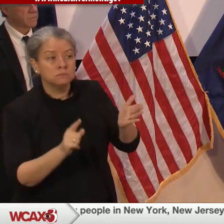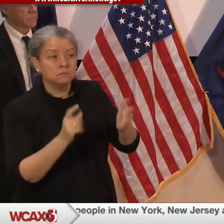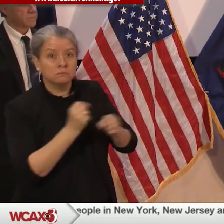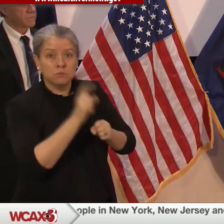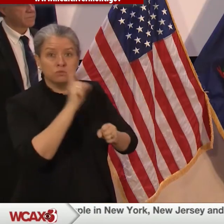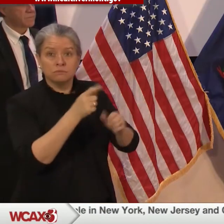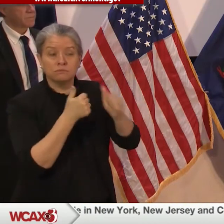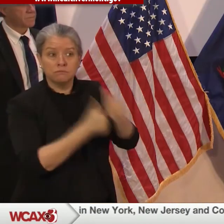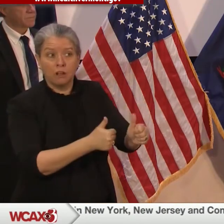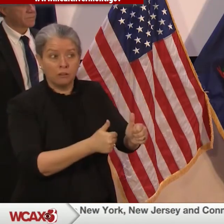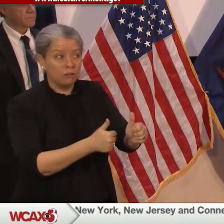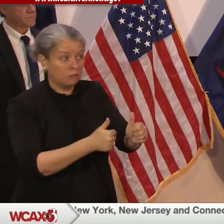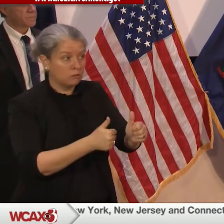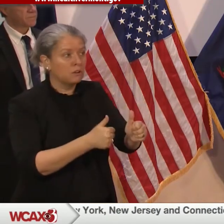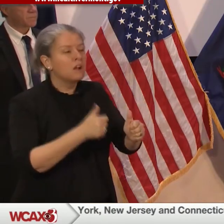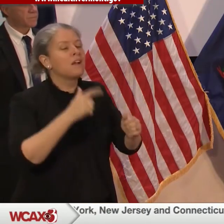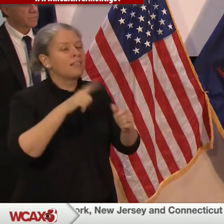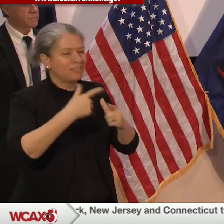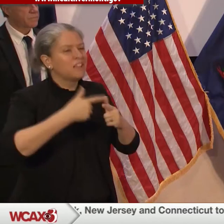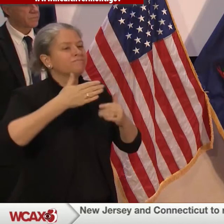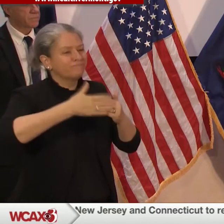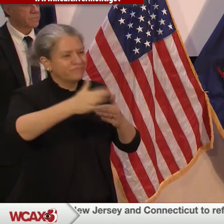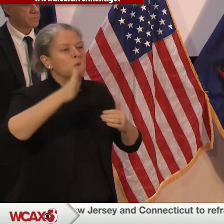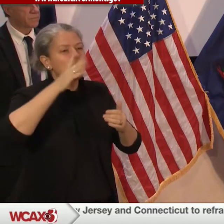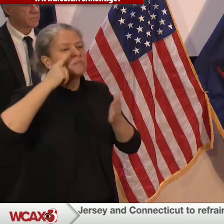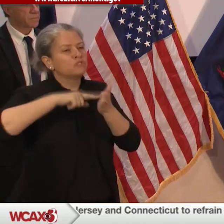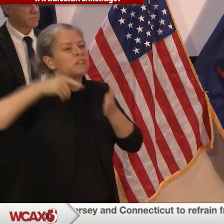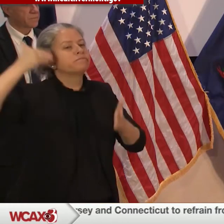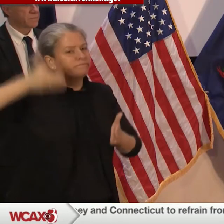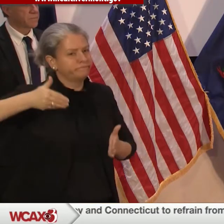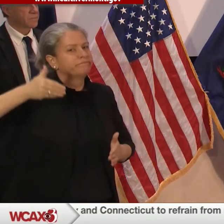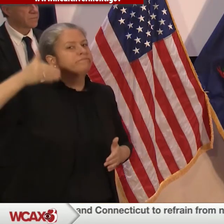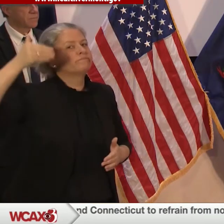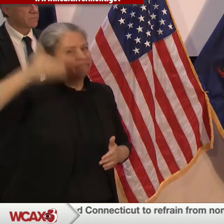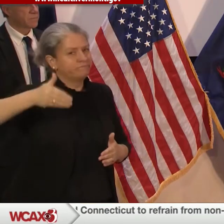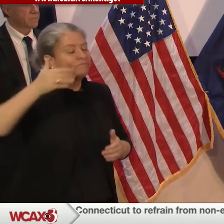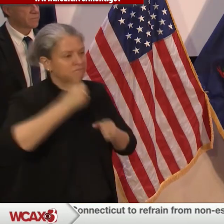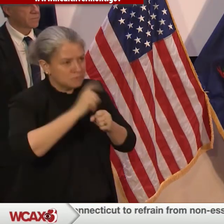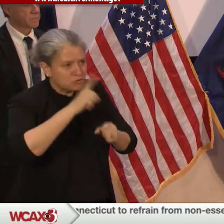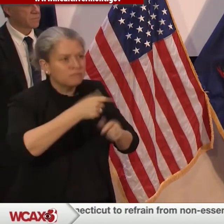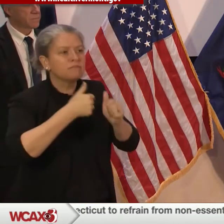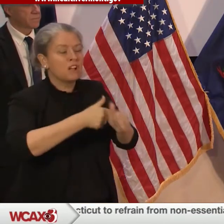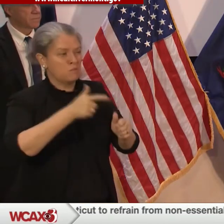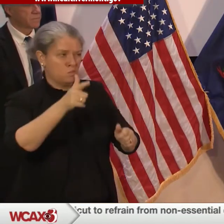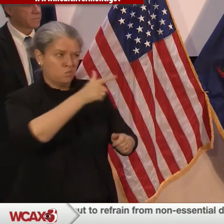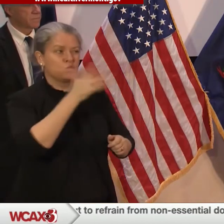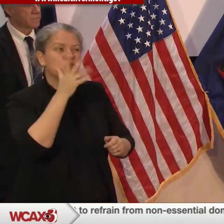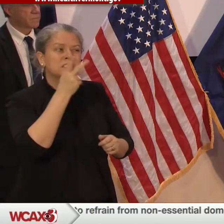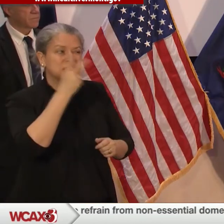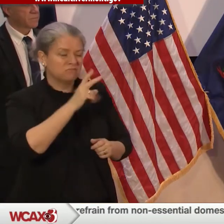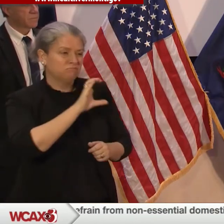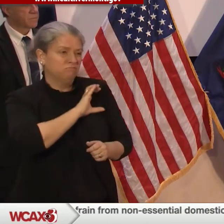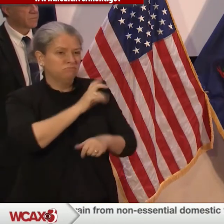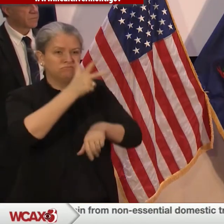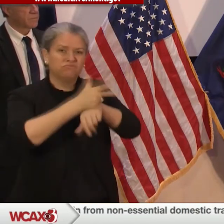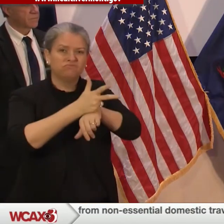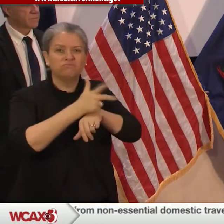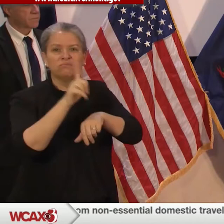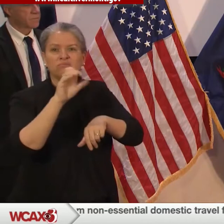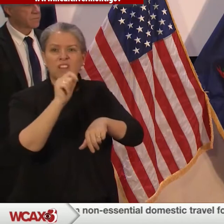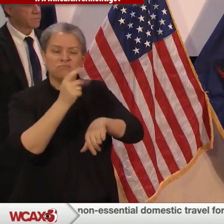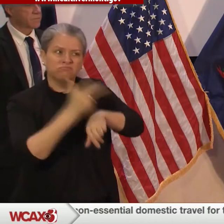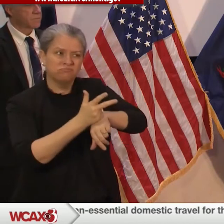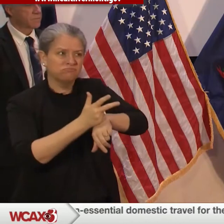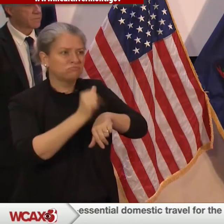will be regular monitoring by law enforcement. Folks can expect to see troopers and law enforcement in the parking lots, checking